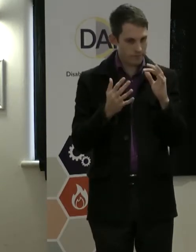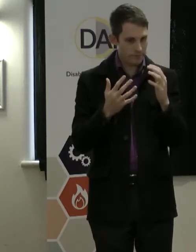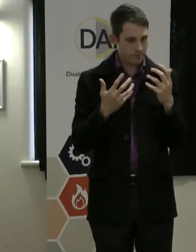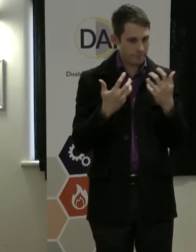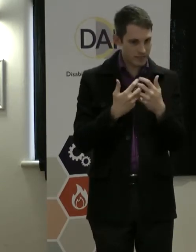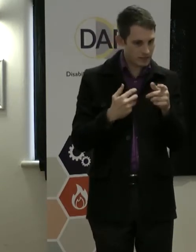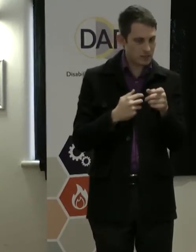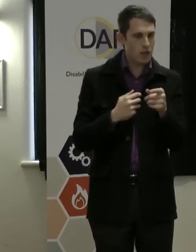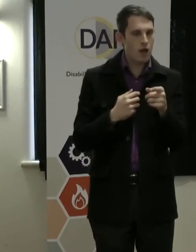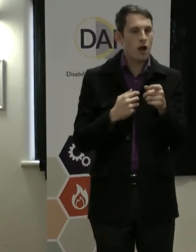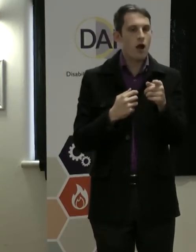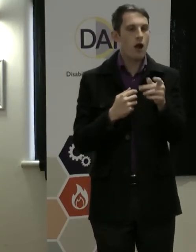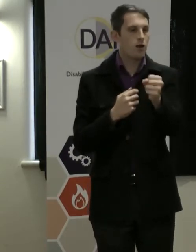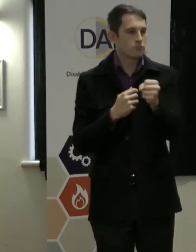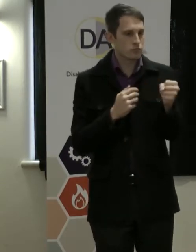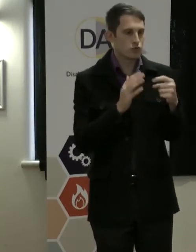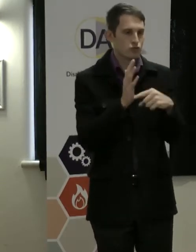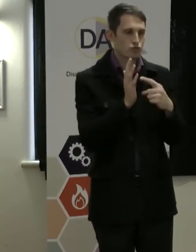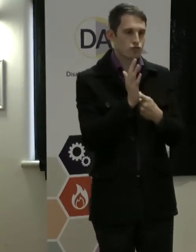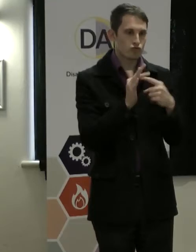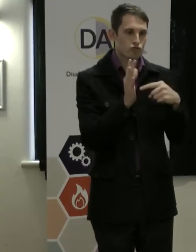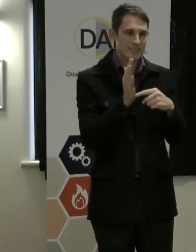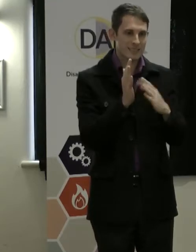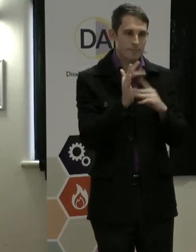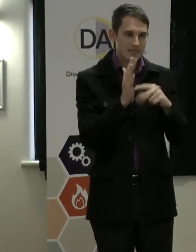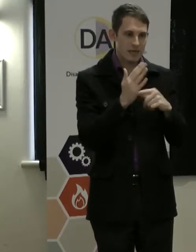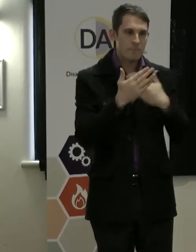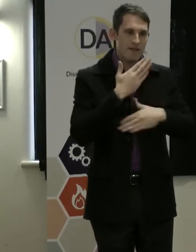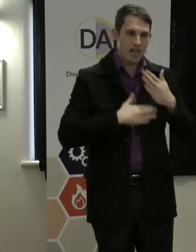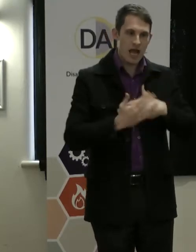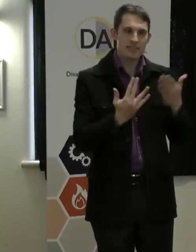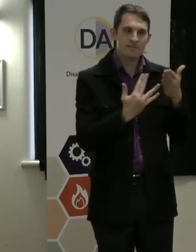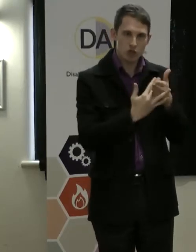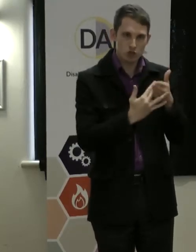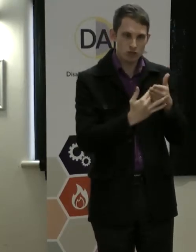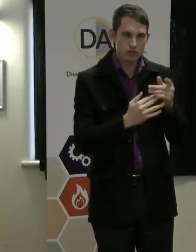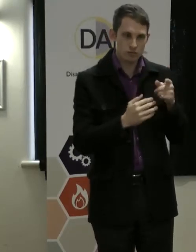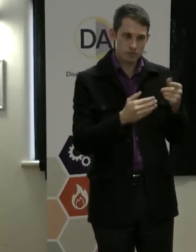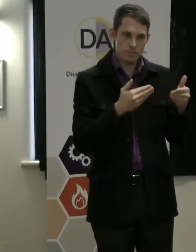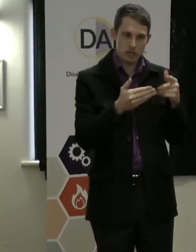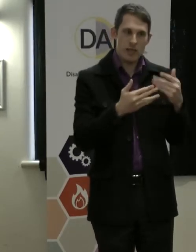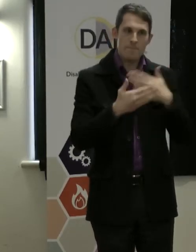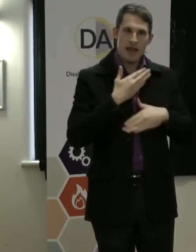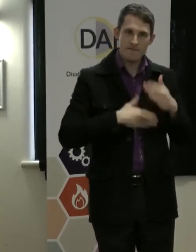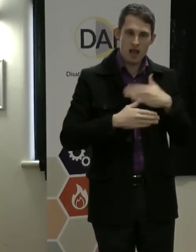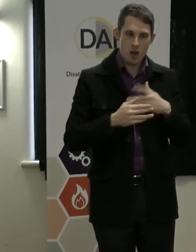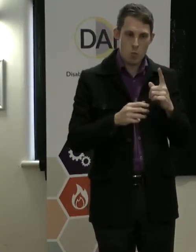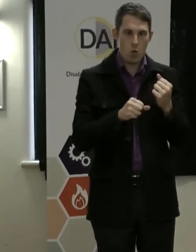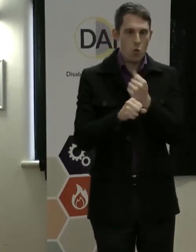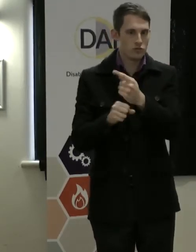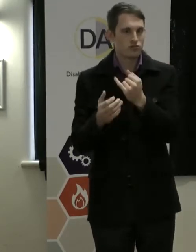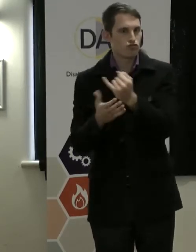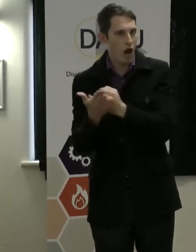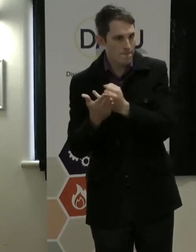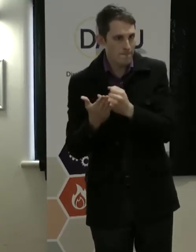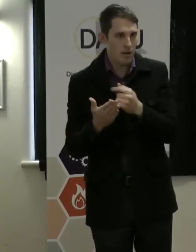being behaviour intervention to change the behaviour in which the crime was committed. Very flawed system. Big